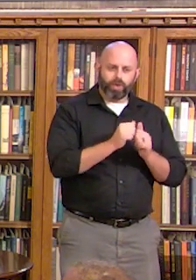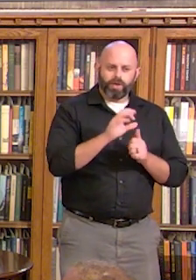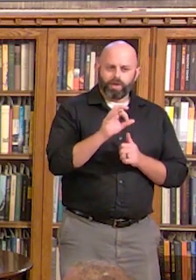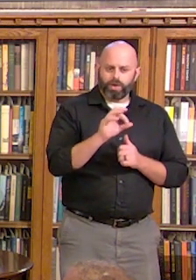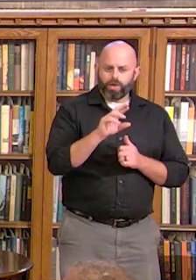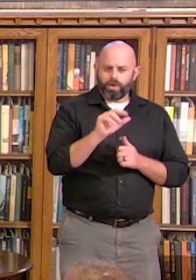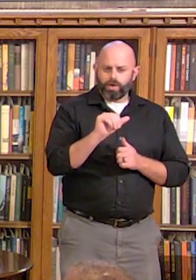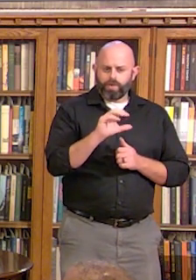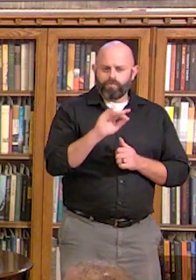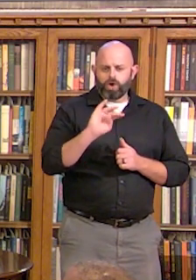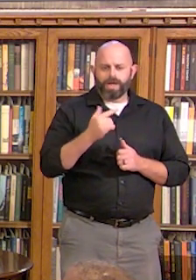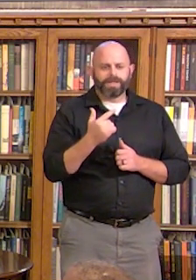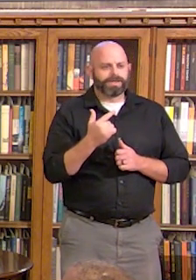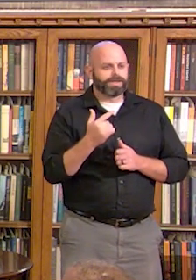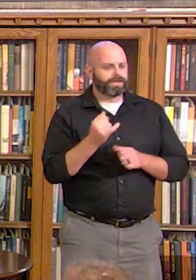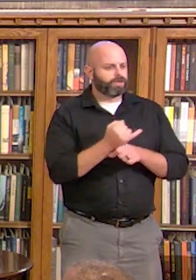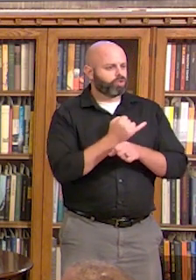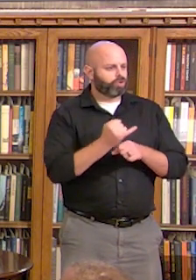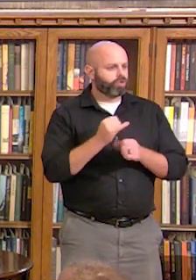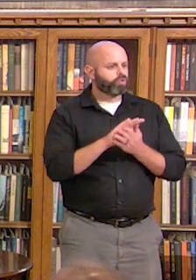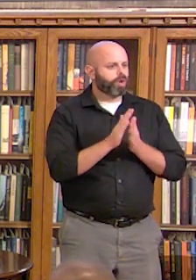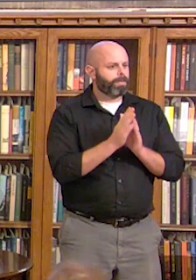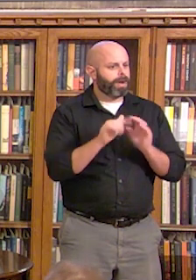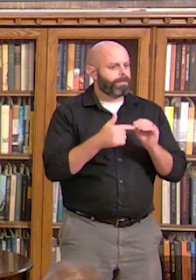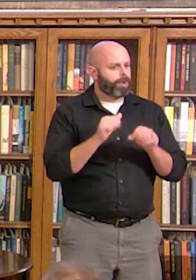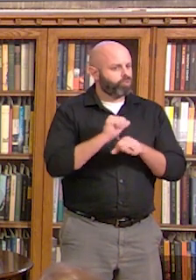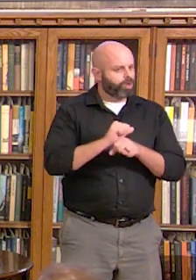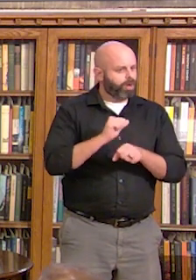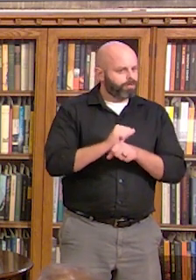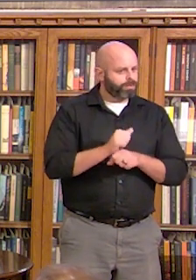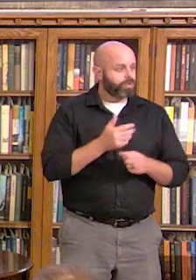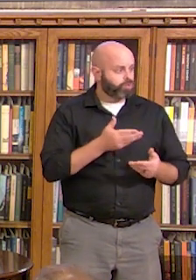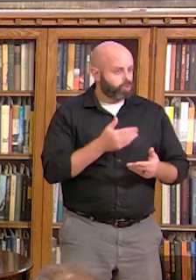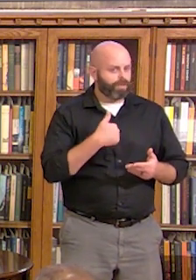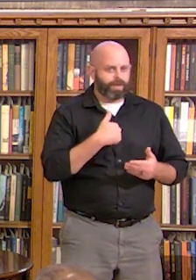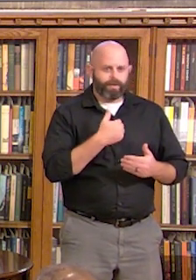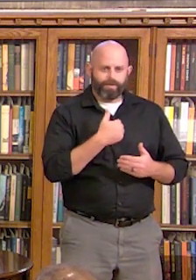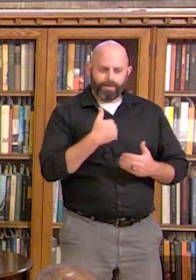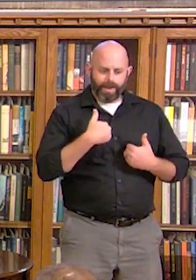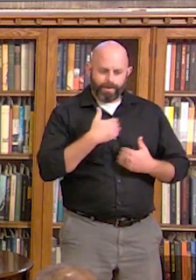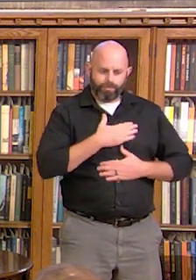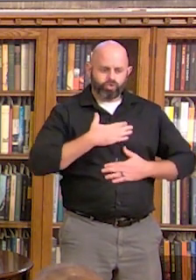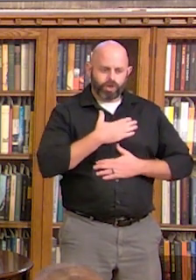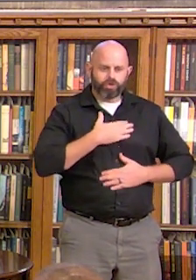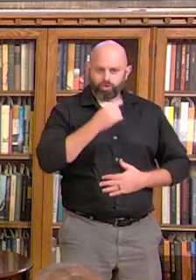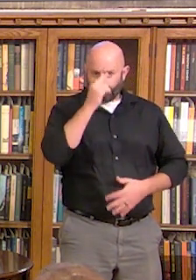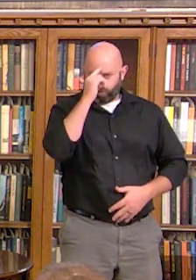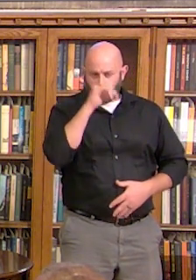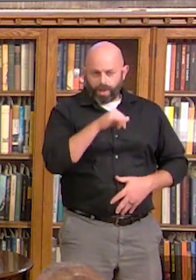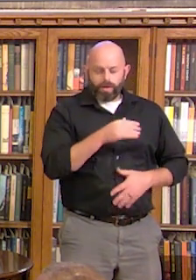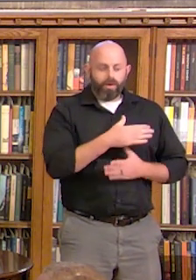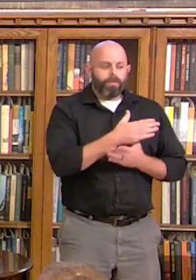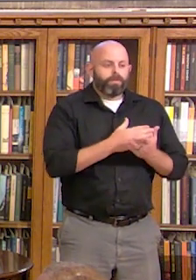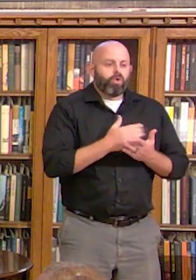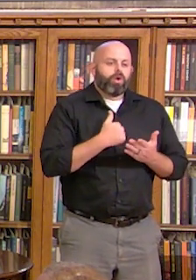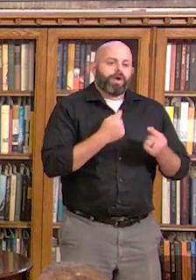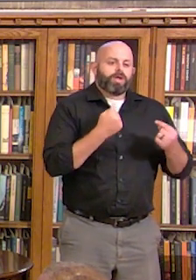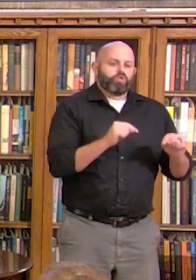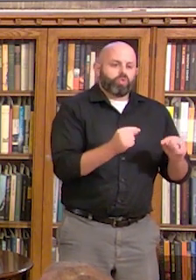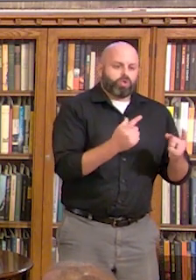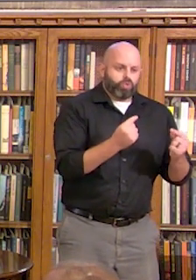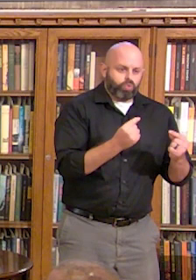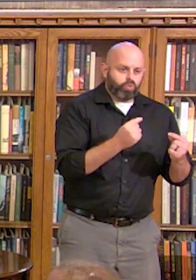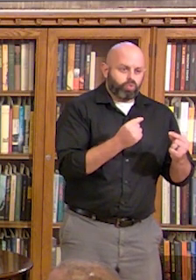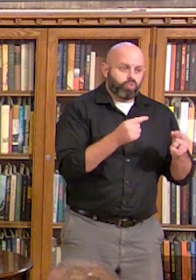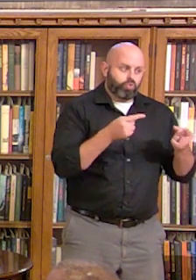industry and so it became an issue of jobs and so they had an appreciation for that so part of what I try to do